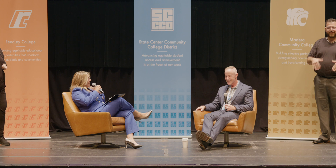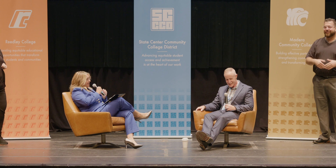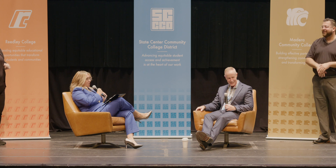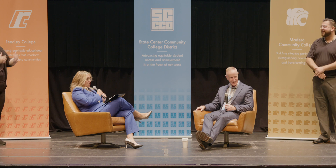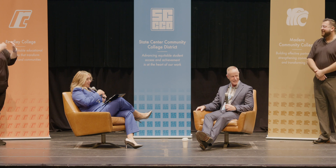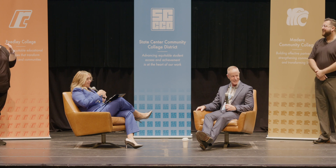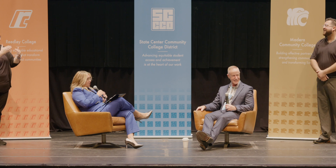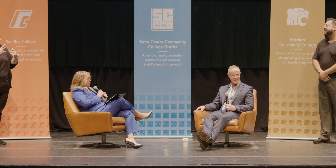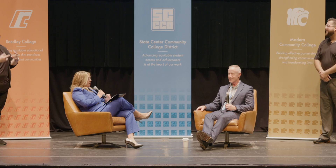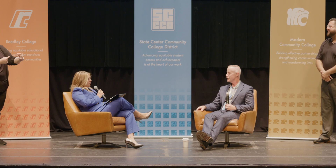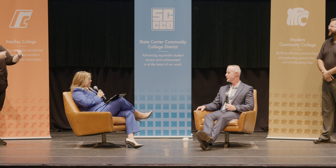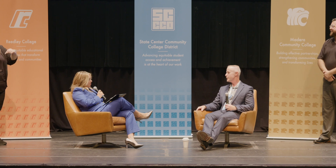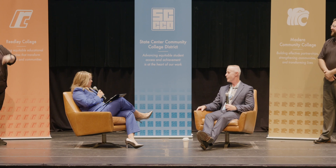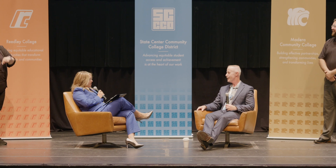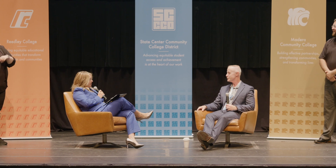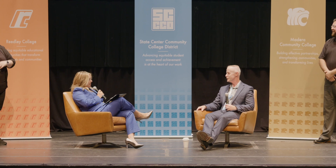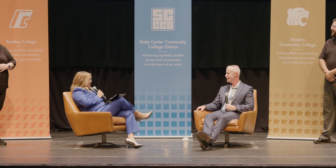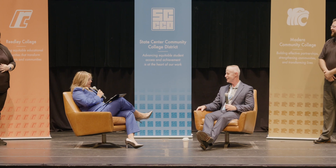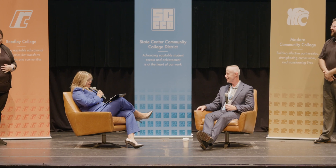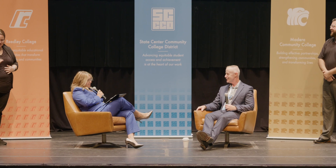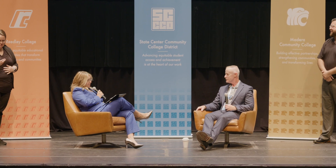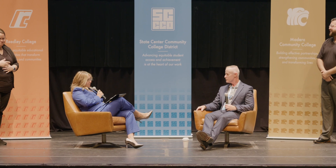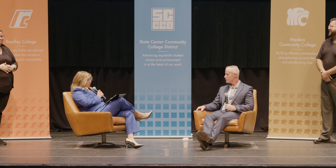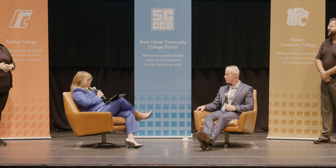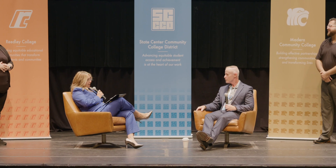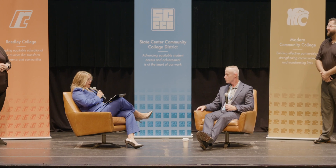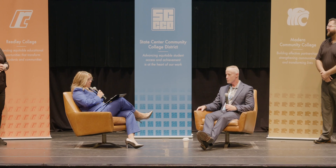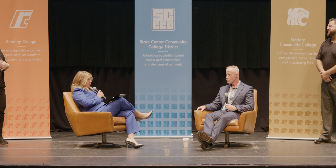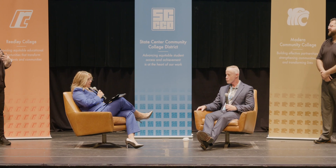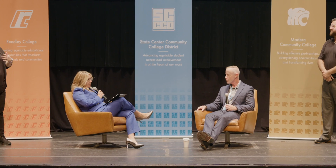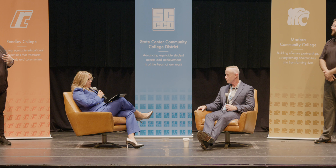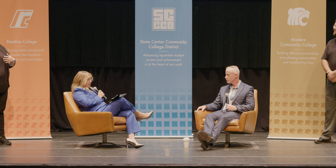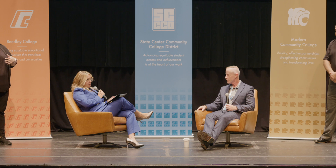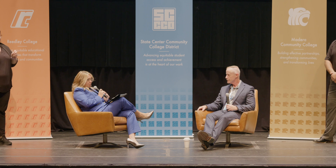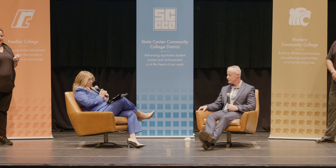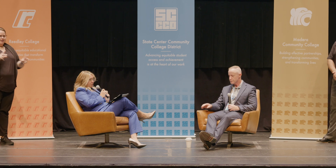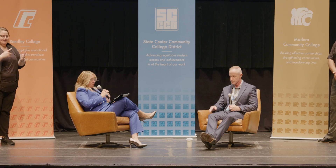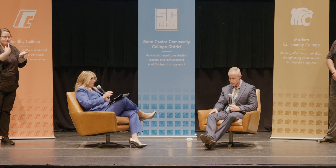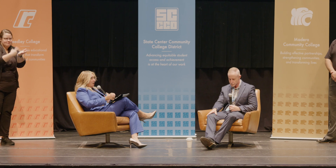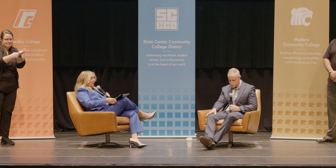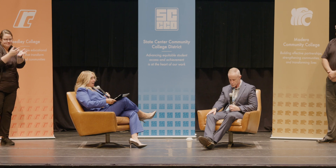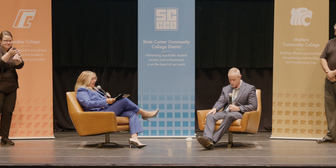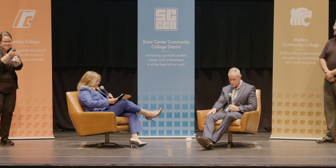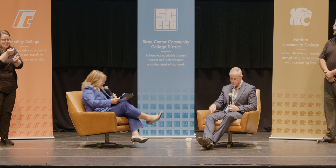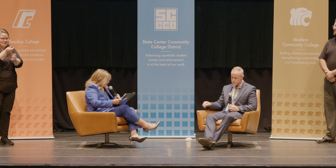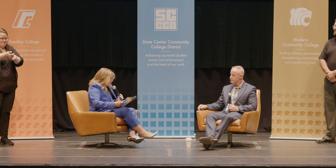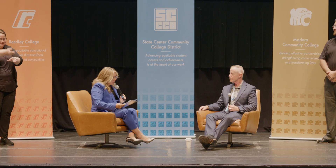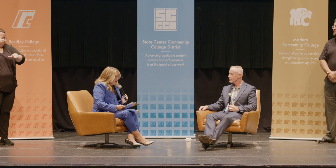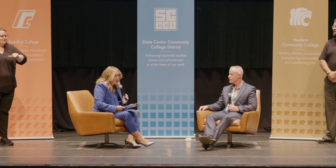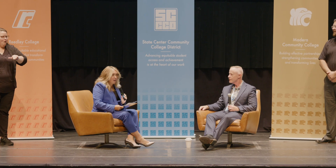you for making your trek to Fresno. We had an opportunity to talk a little bit before,